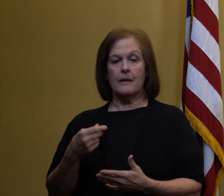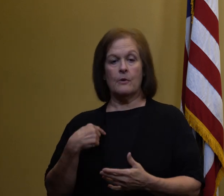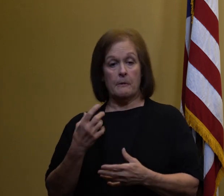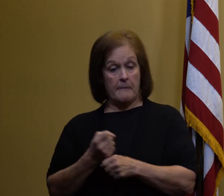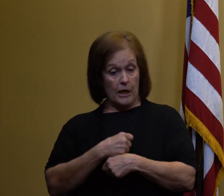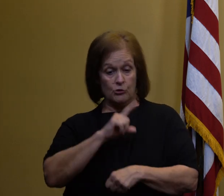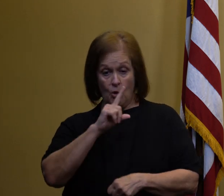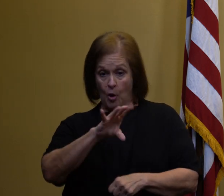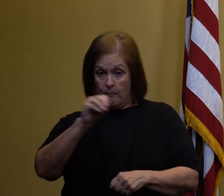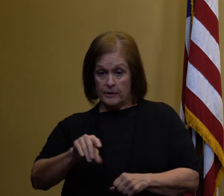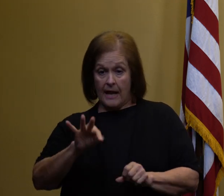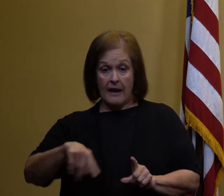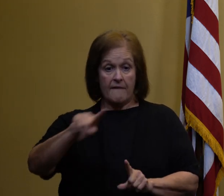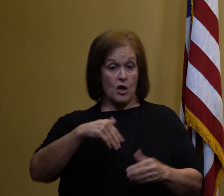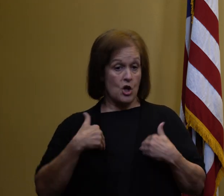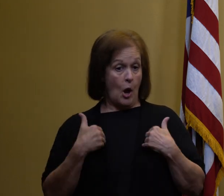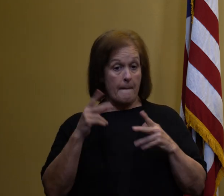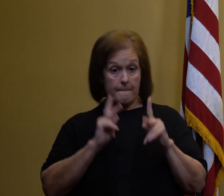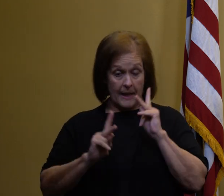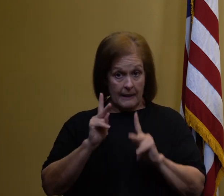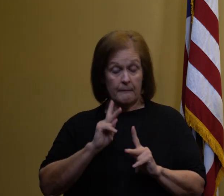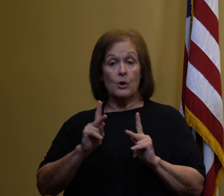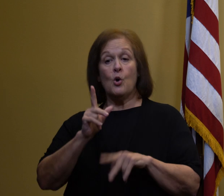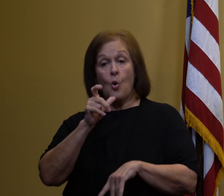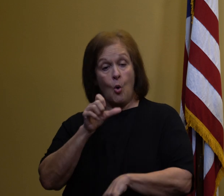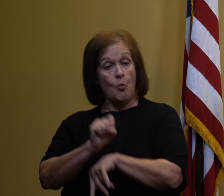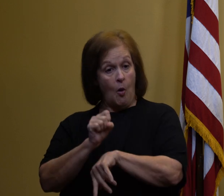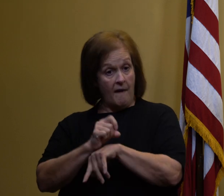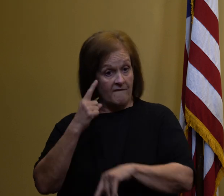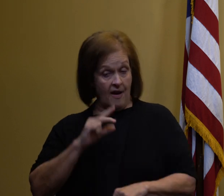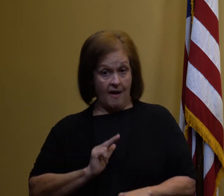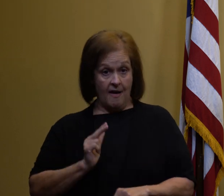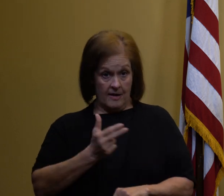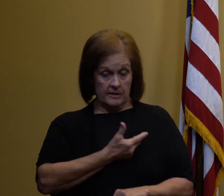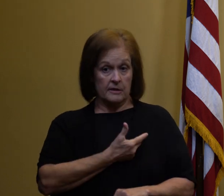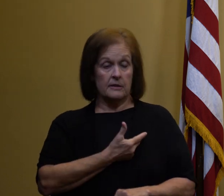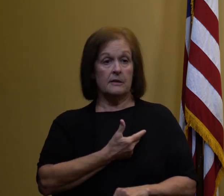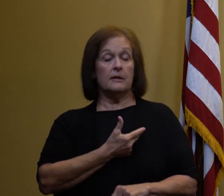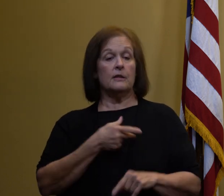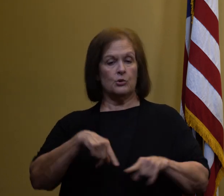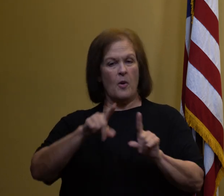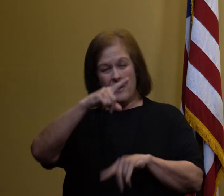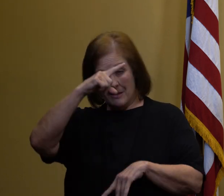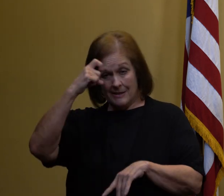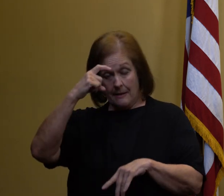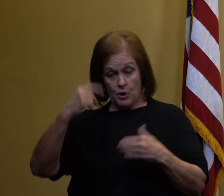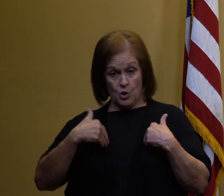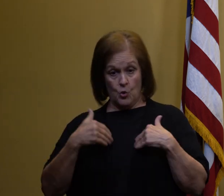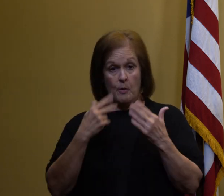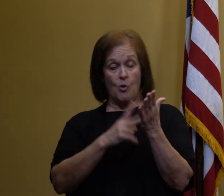100% of our young people that offered and rendered services to the City of New Orleans through our Summer Youth